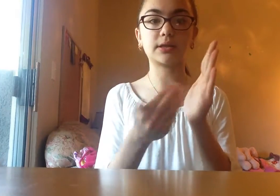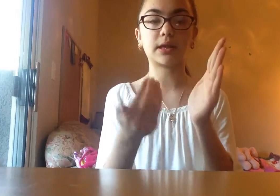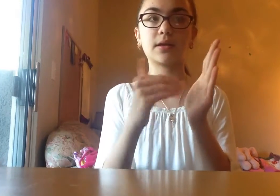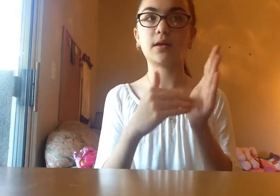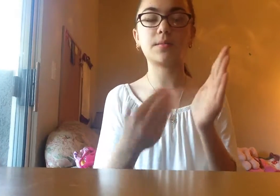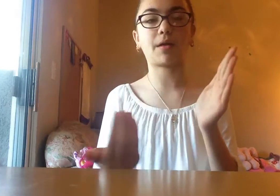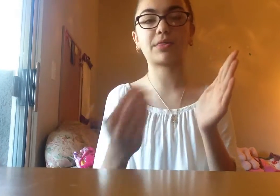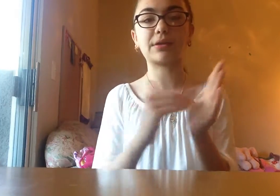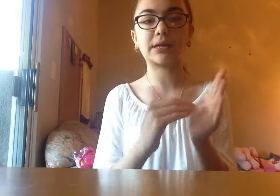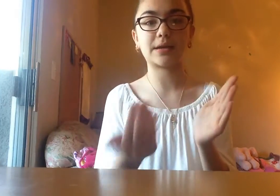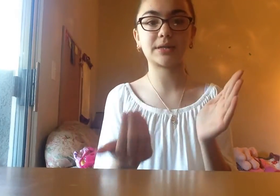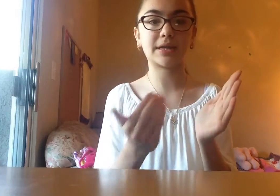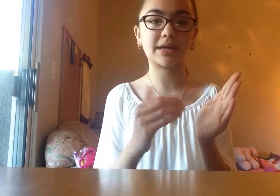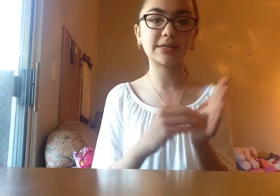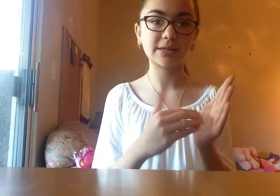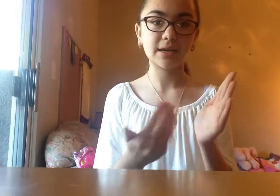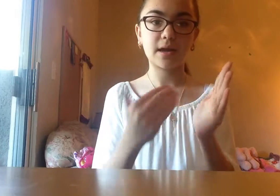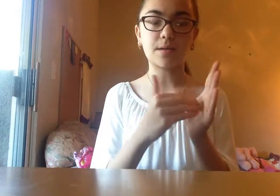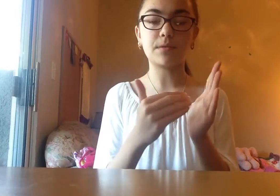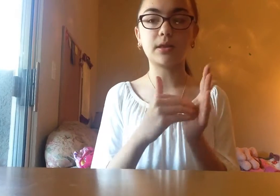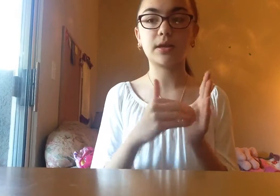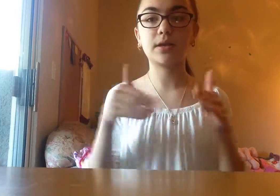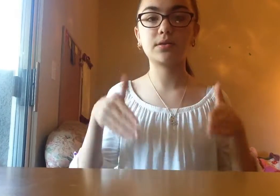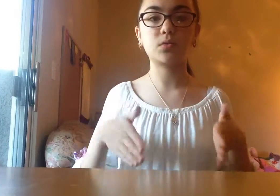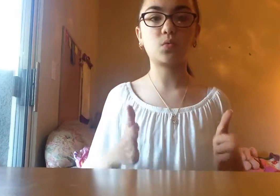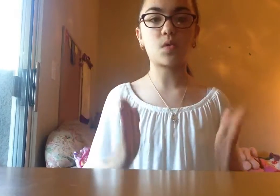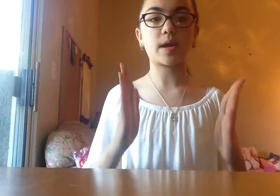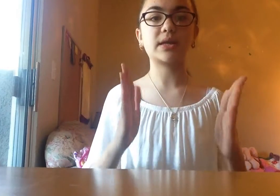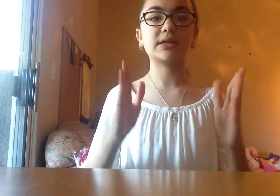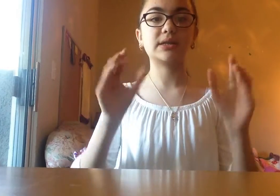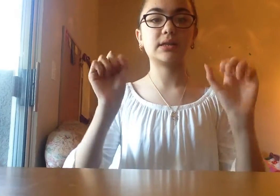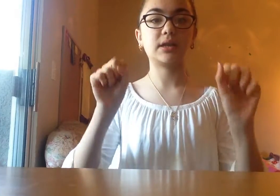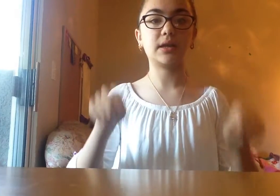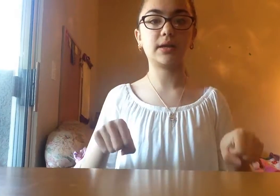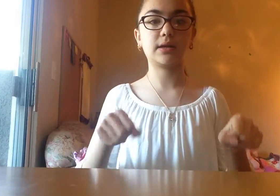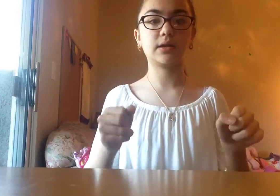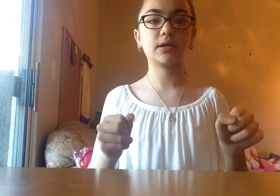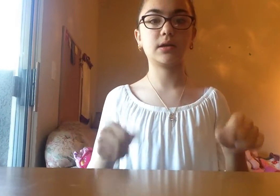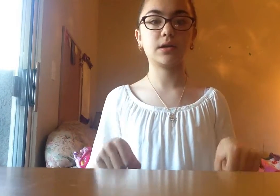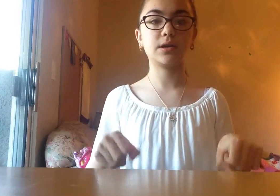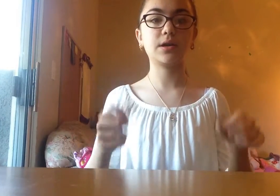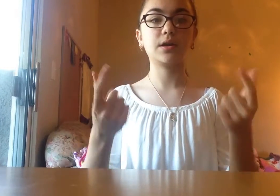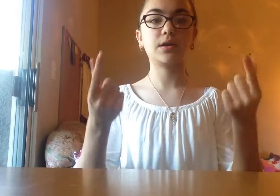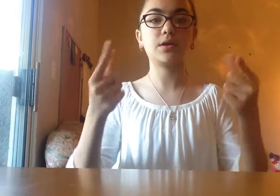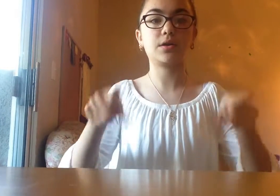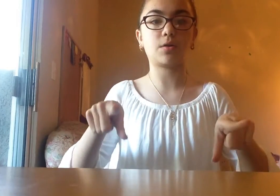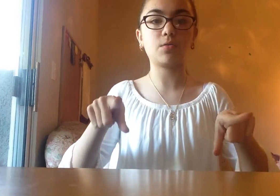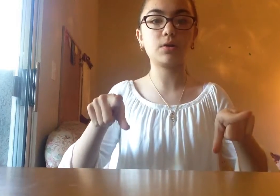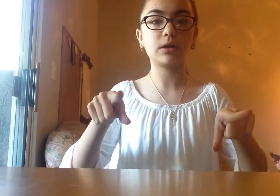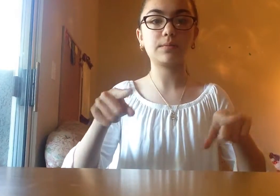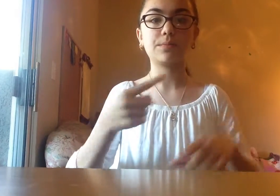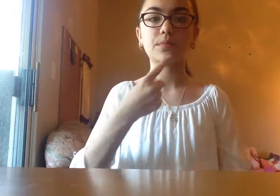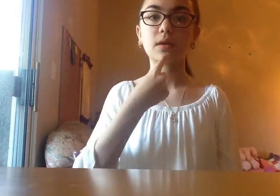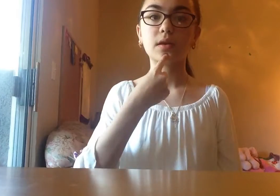like about three times, I guess. A million ways it could go.